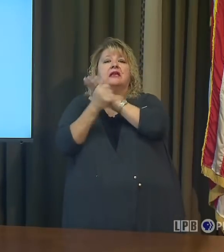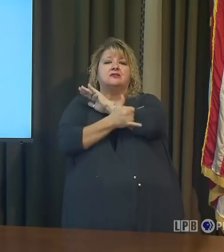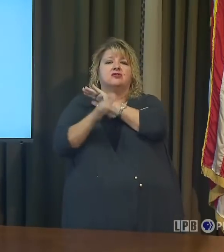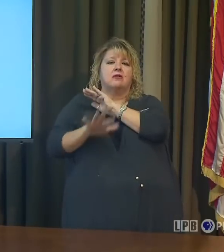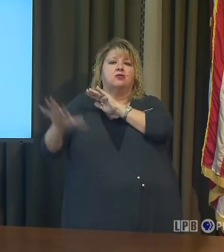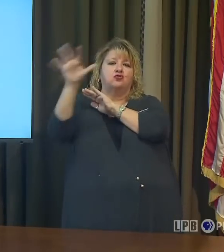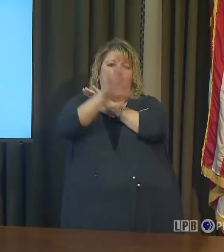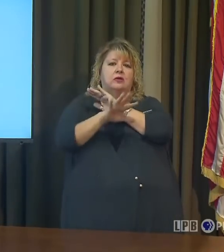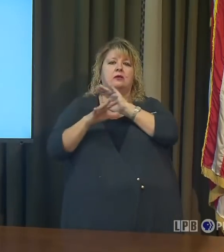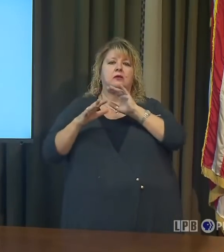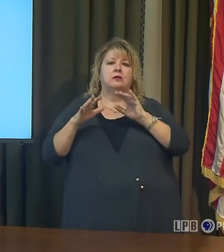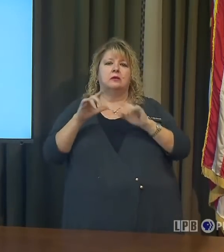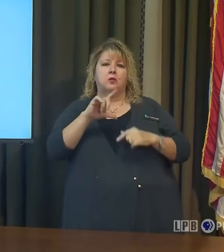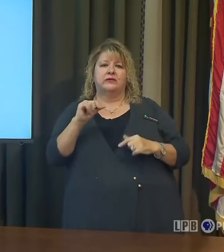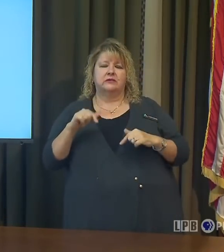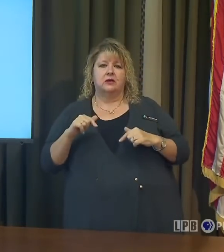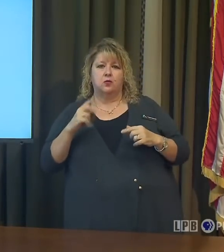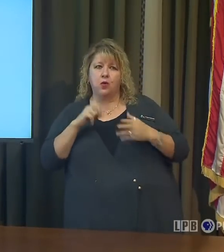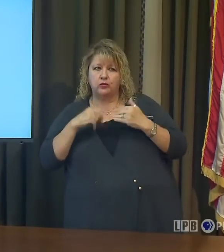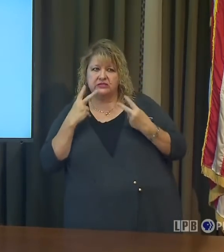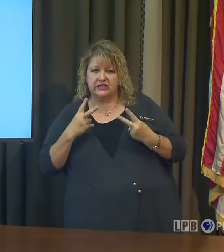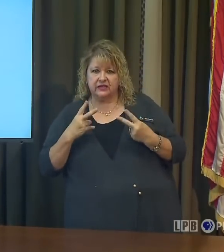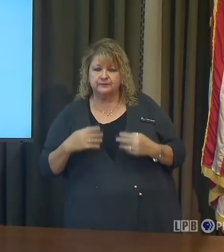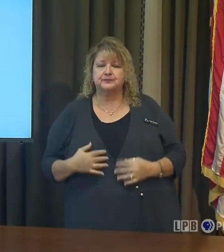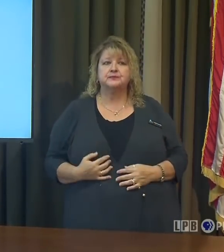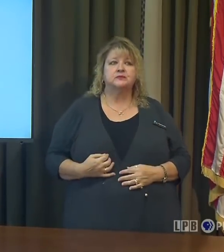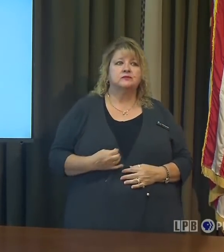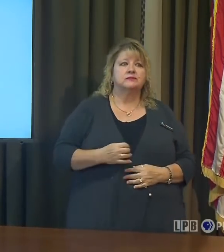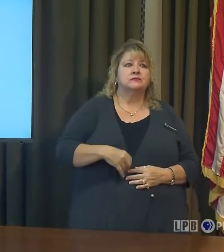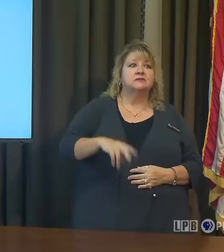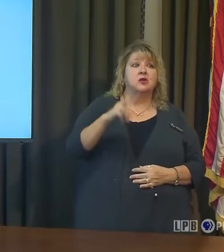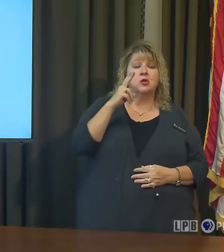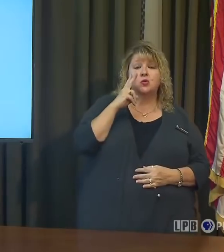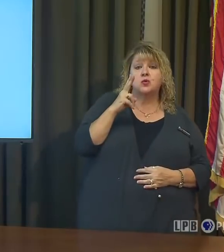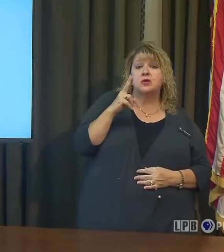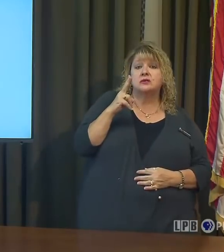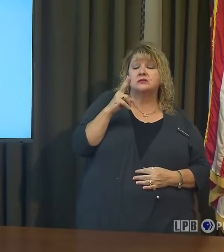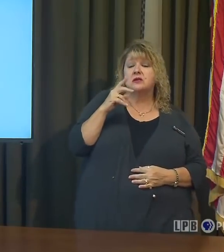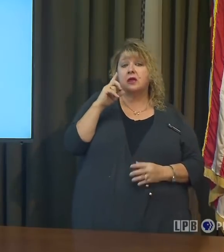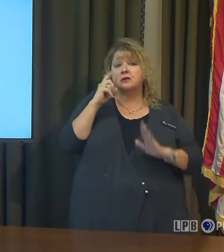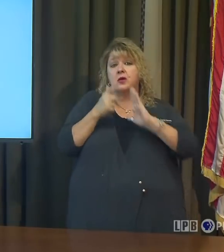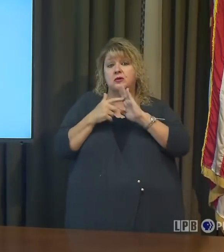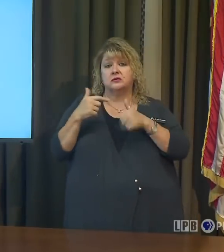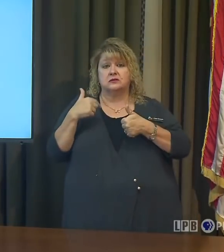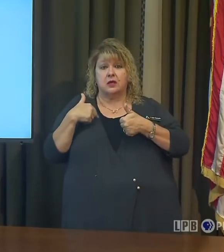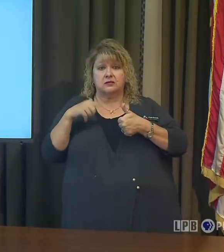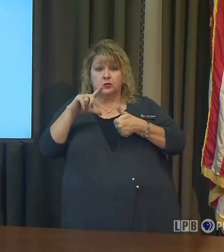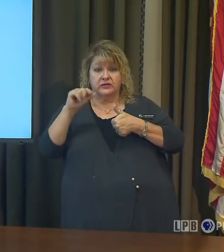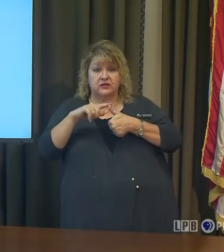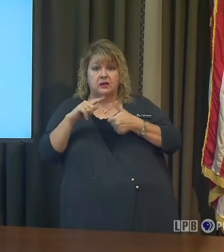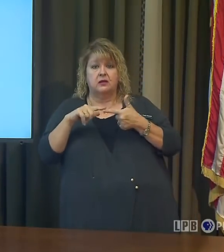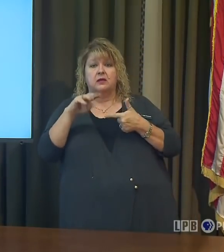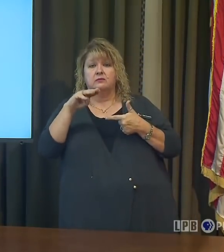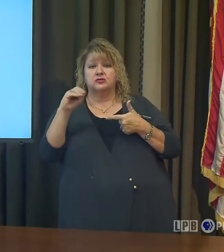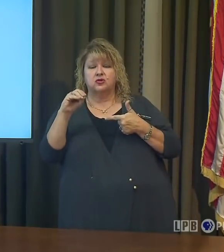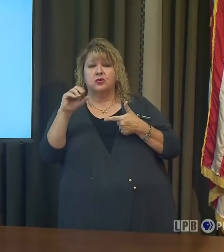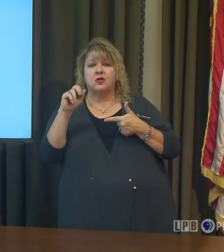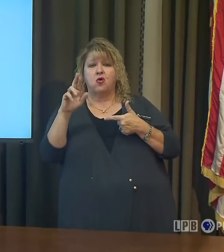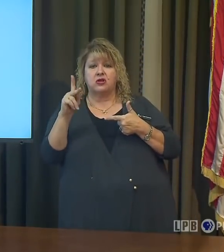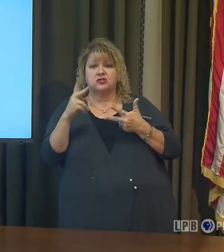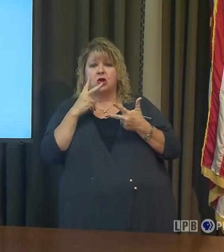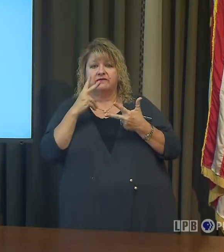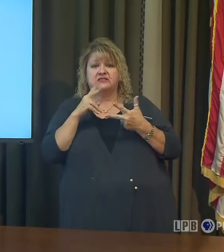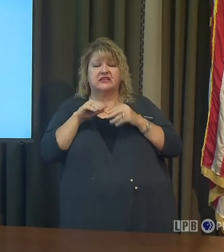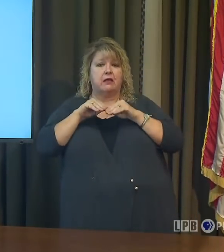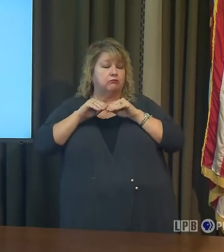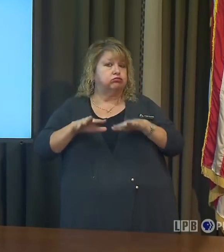seeing. You'll notice us, Missouri and Arkansas, really are seeing the brunt of this